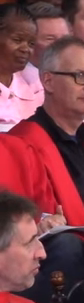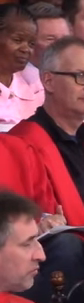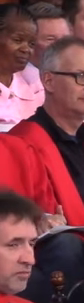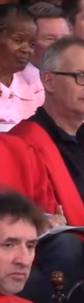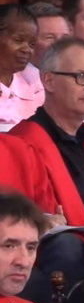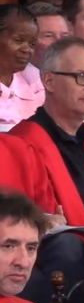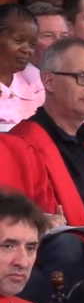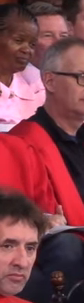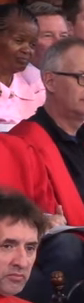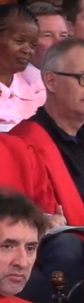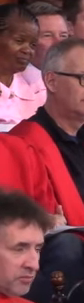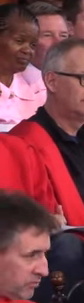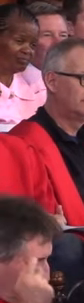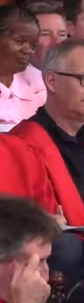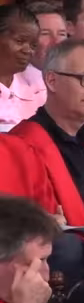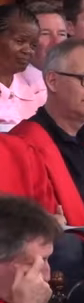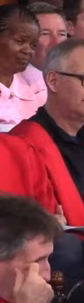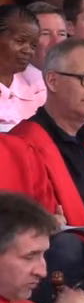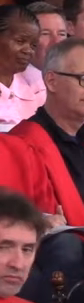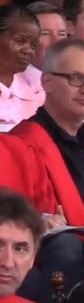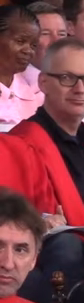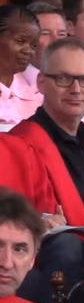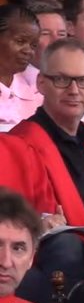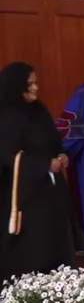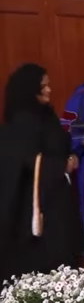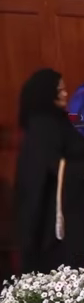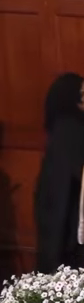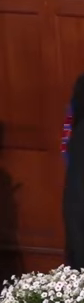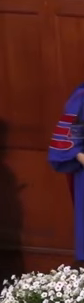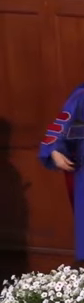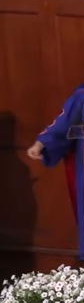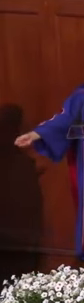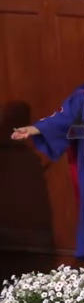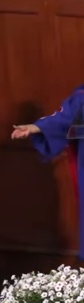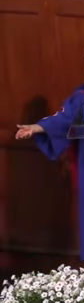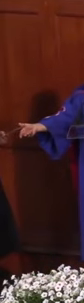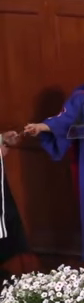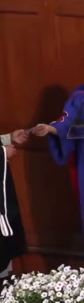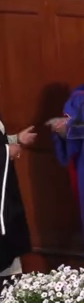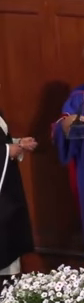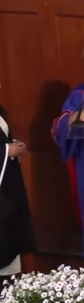For the Postgraduate Diploma in Law, Lauren Jade Moores.